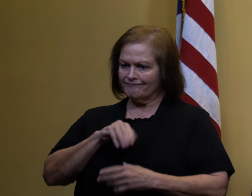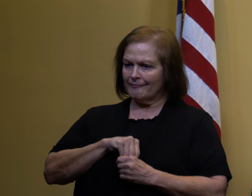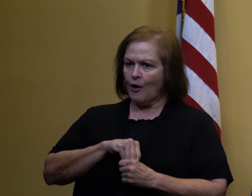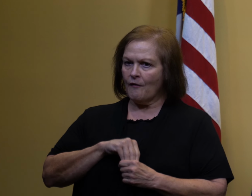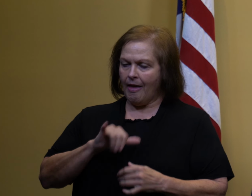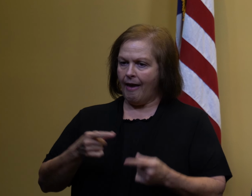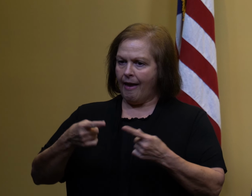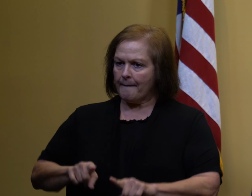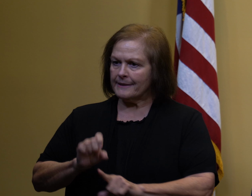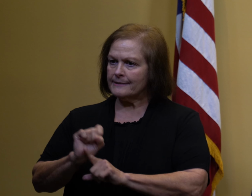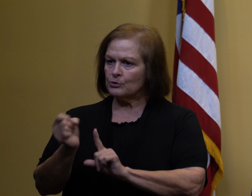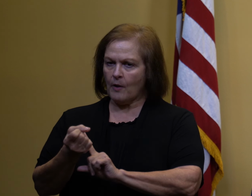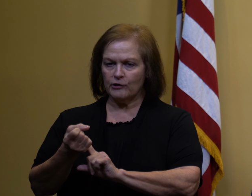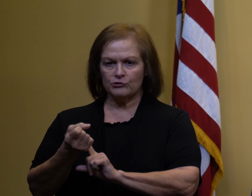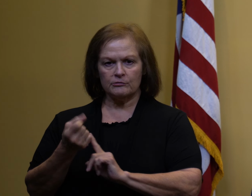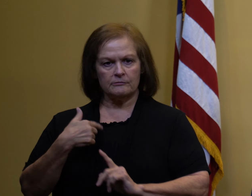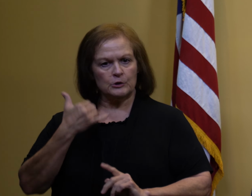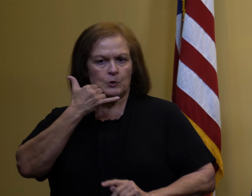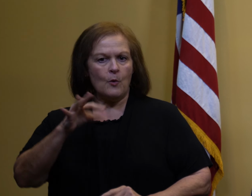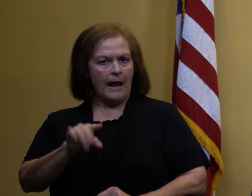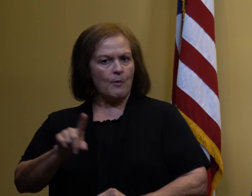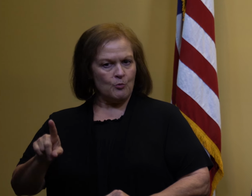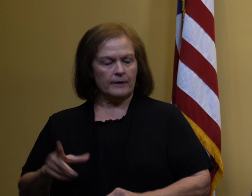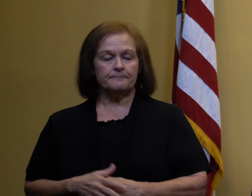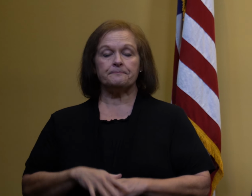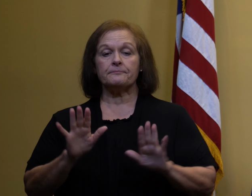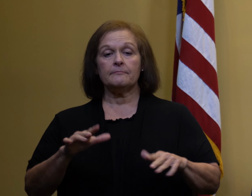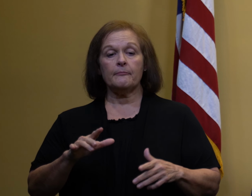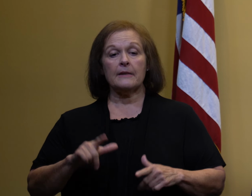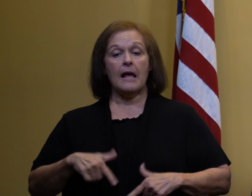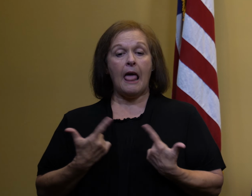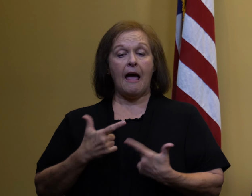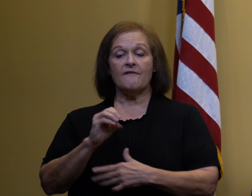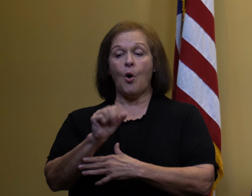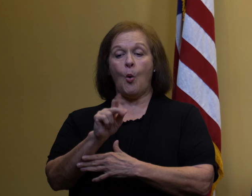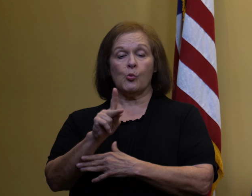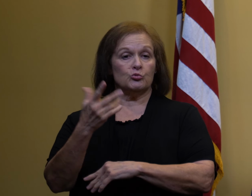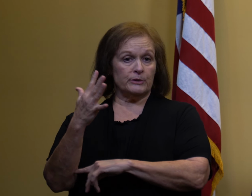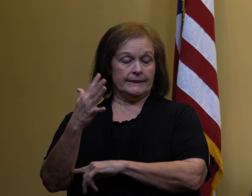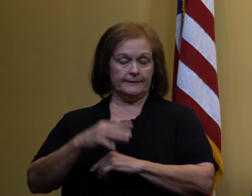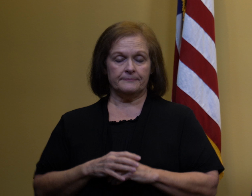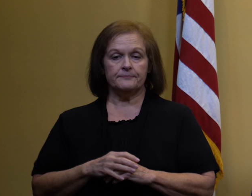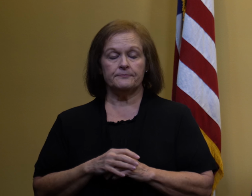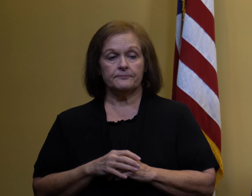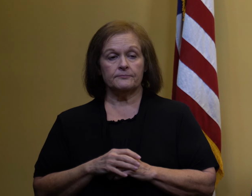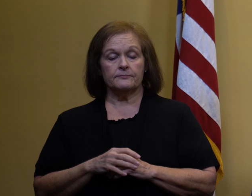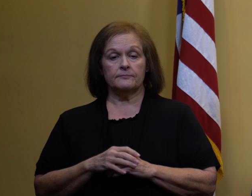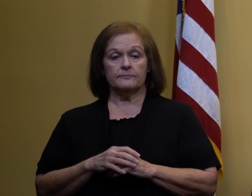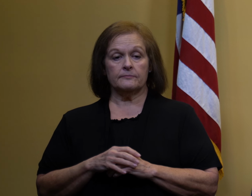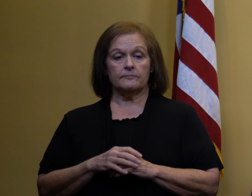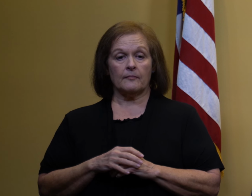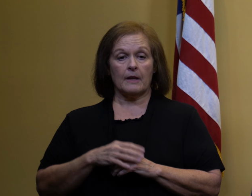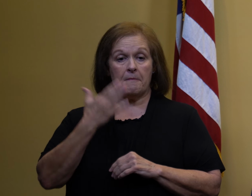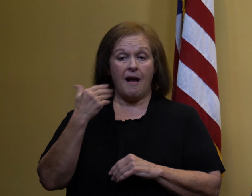it can happen to all of us. Live oak trees. Okay. Now, due to